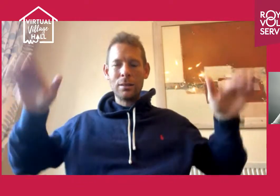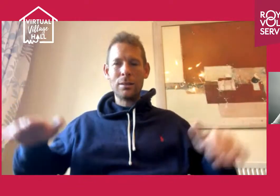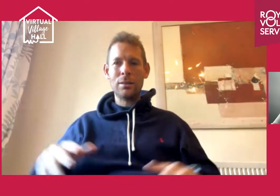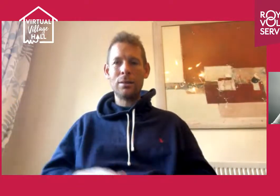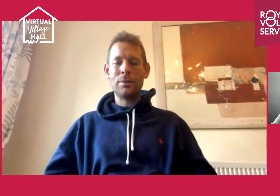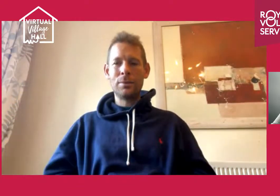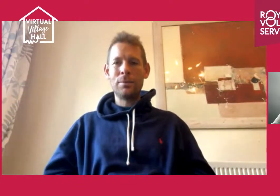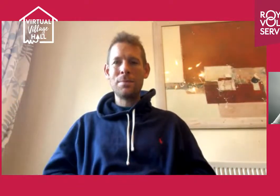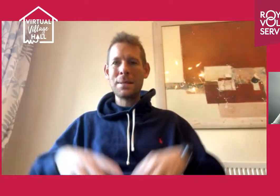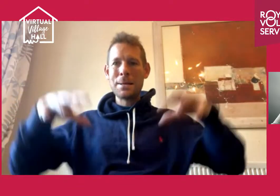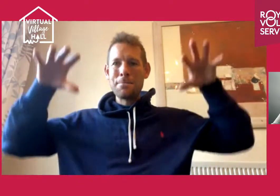eagle,